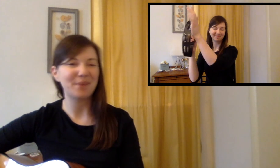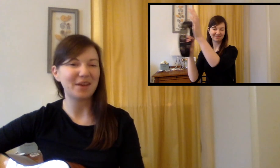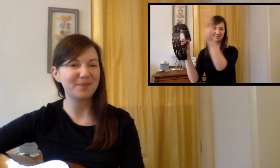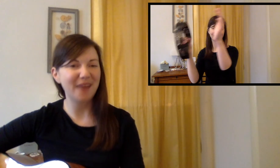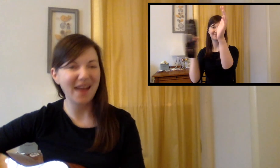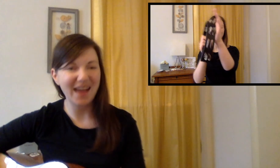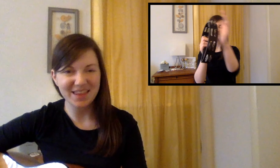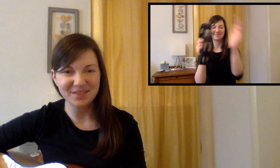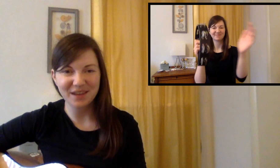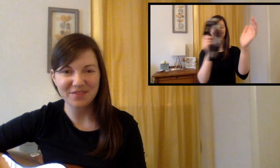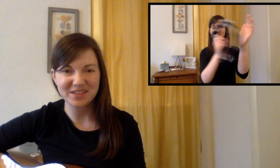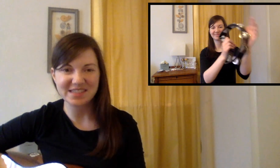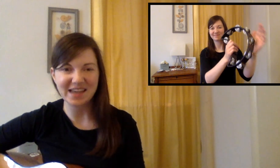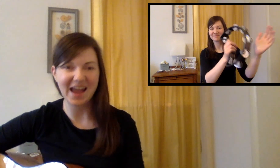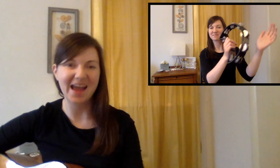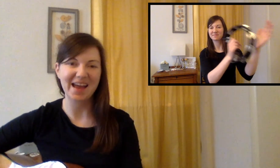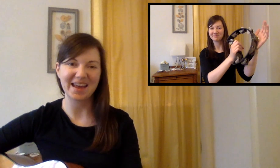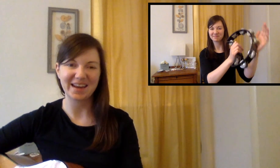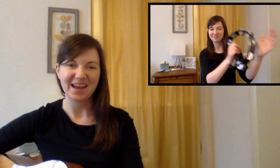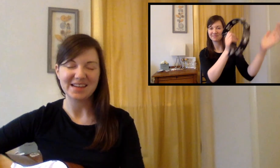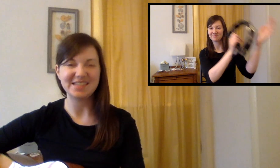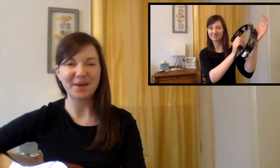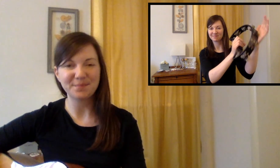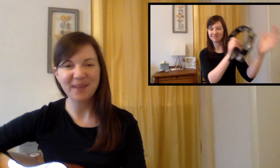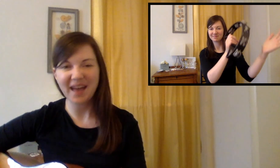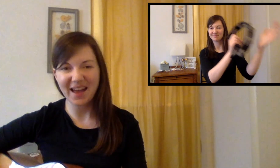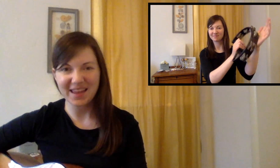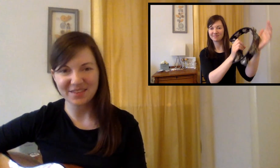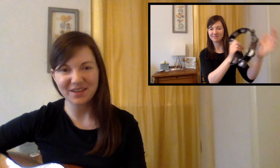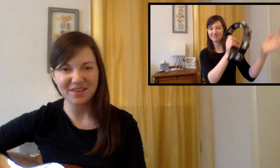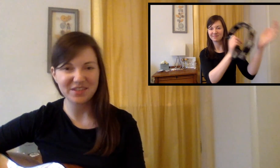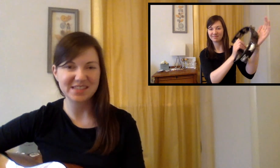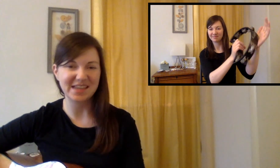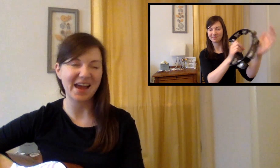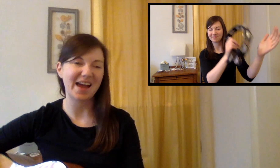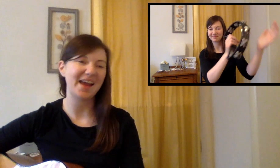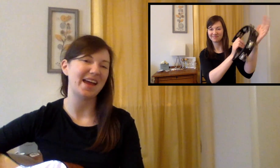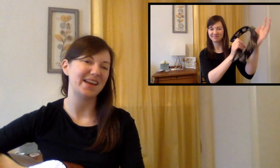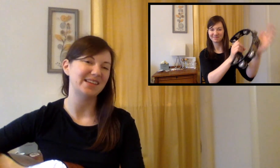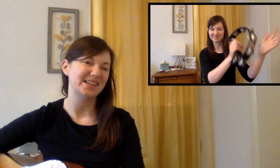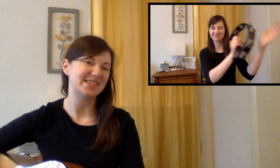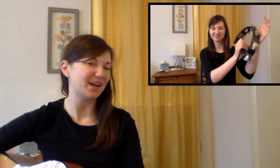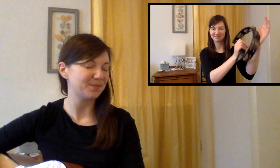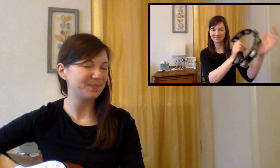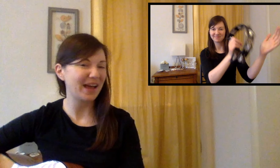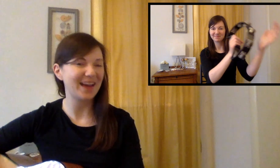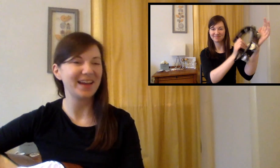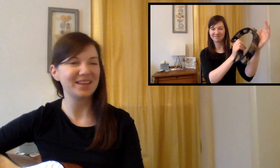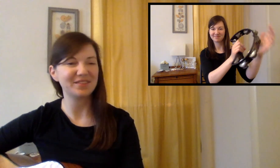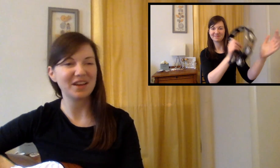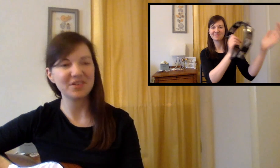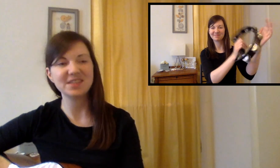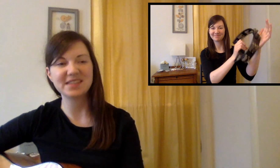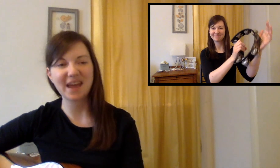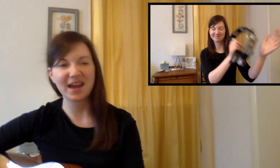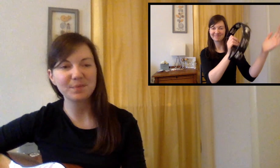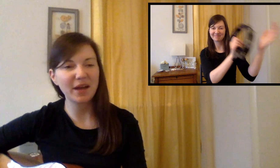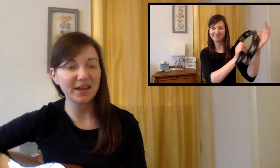down by the riverside, down by the riverside, down by the riverside. I'm gonna